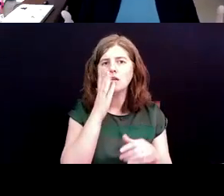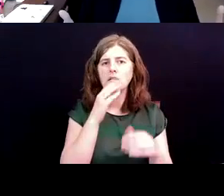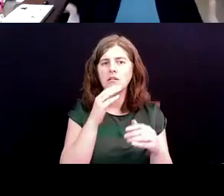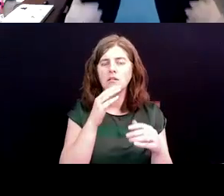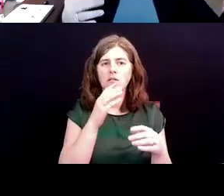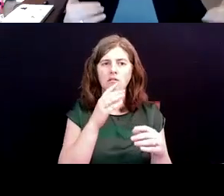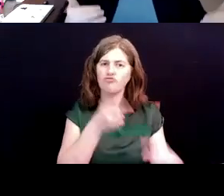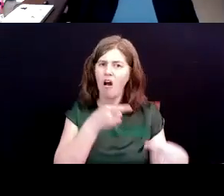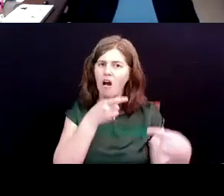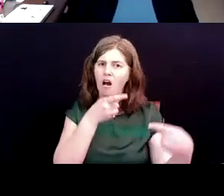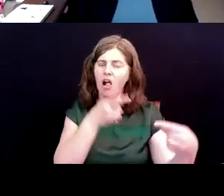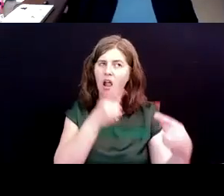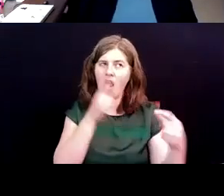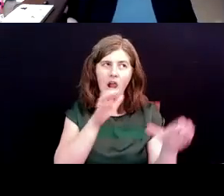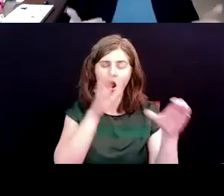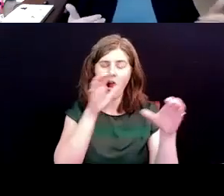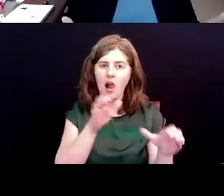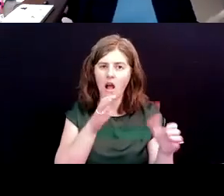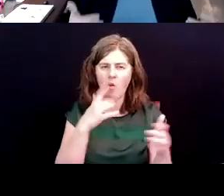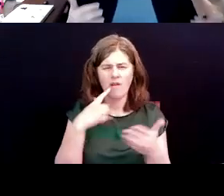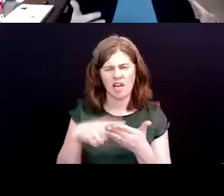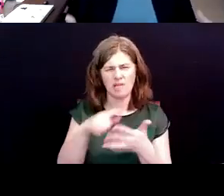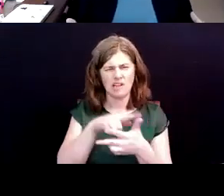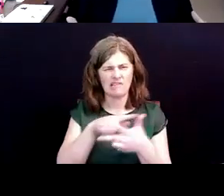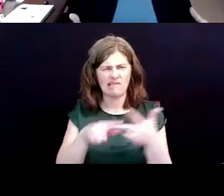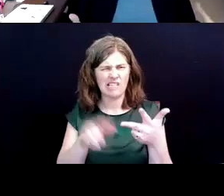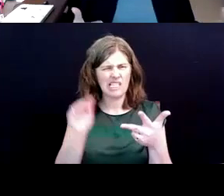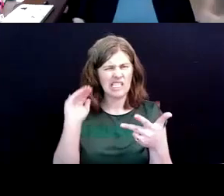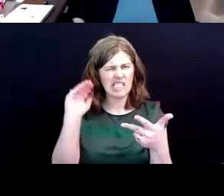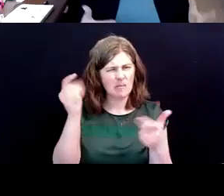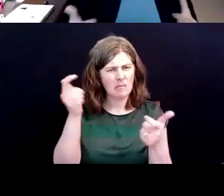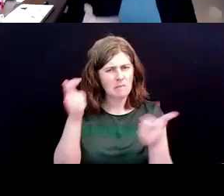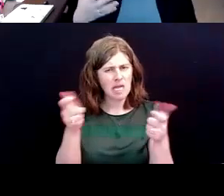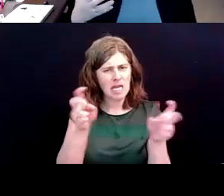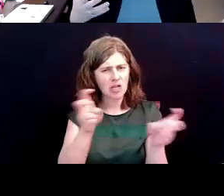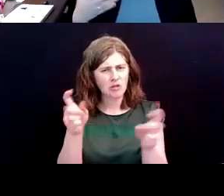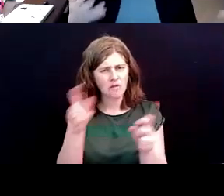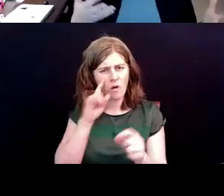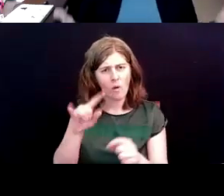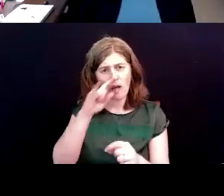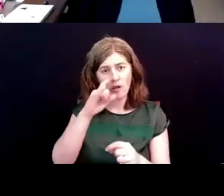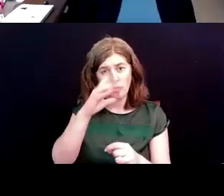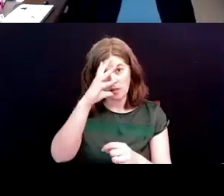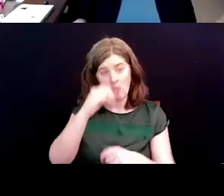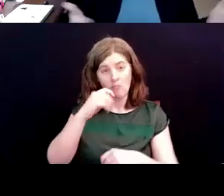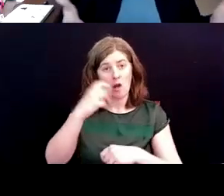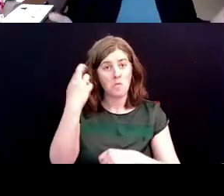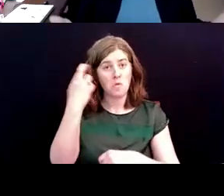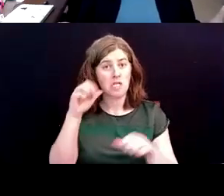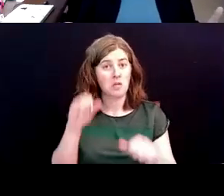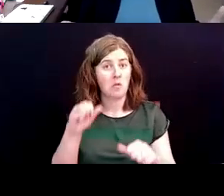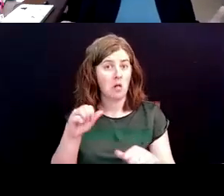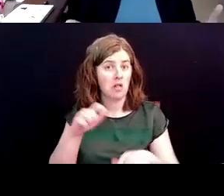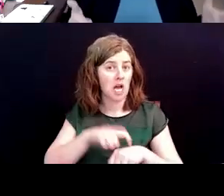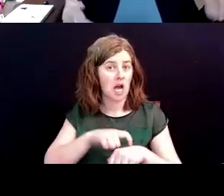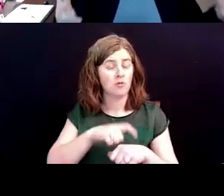issue. We've talked about these three things that seem to be the biggest issue for your child to fall asleep on, in a reasonable amount of